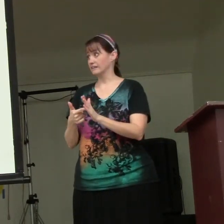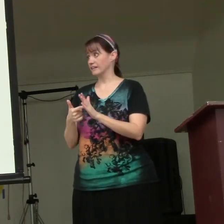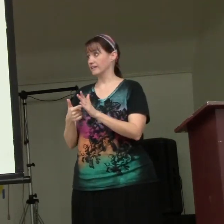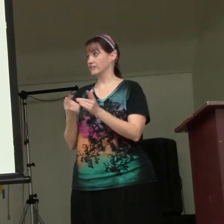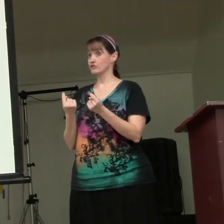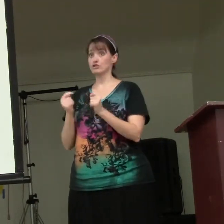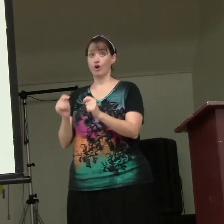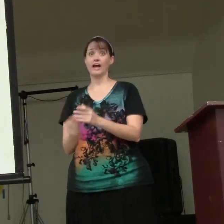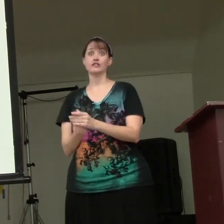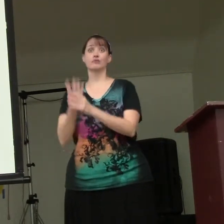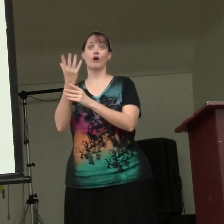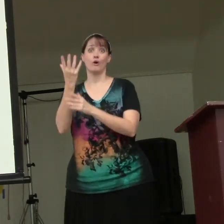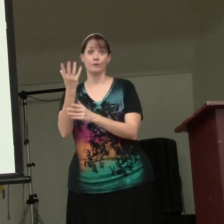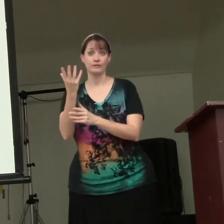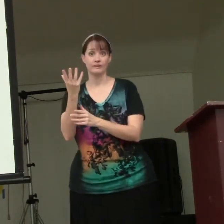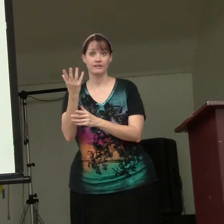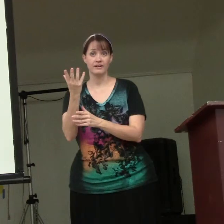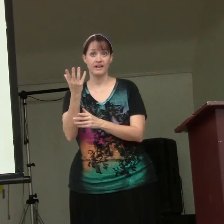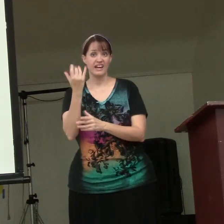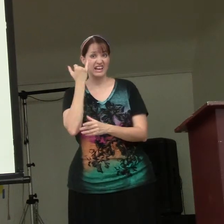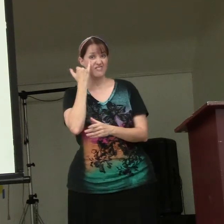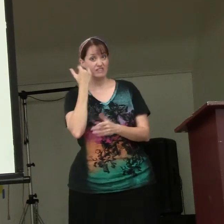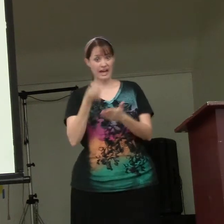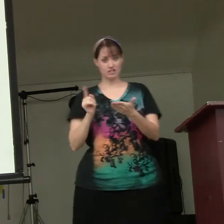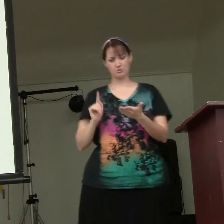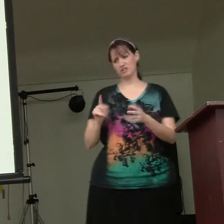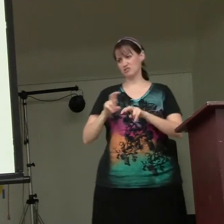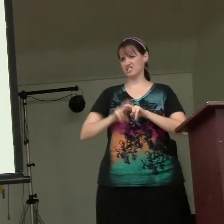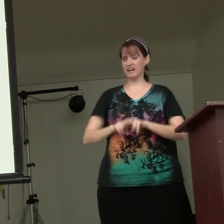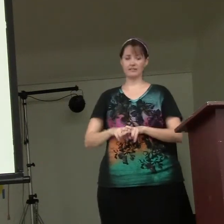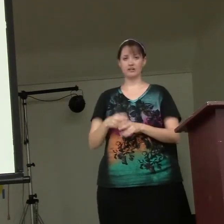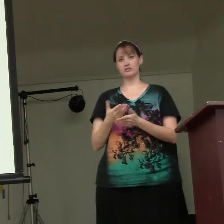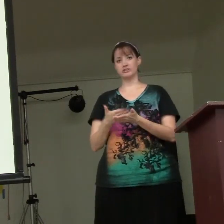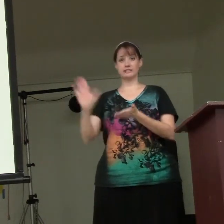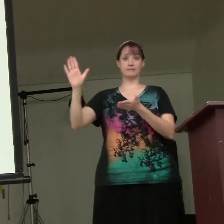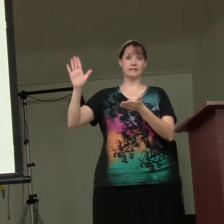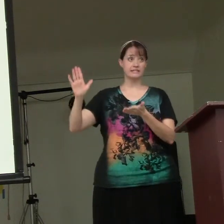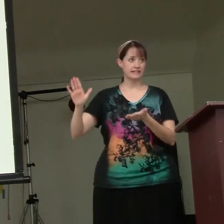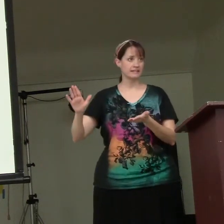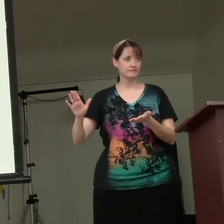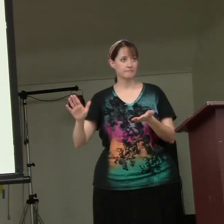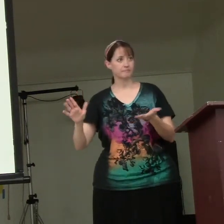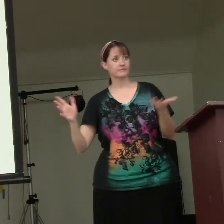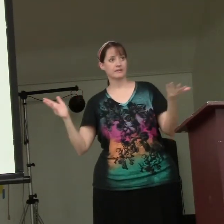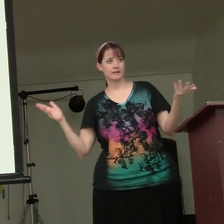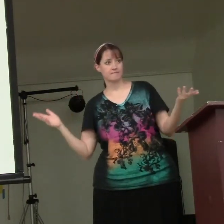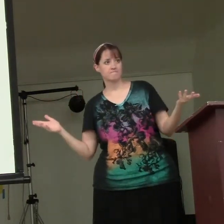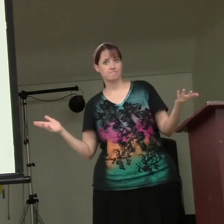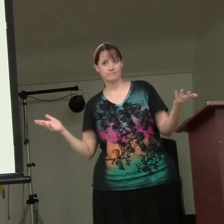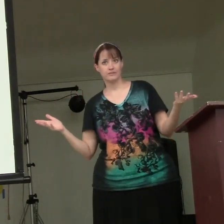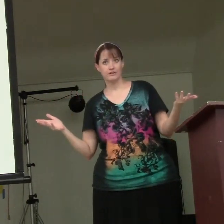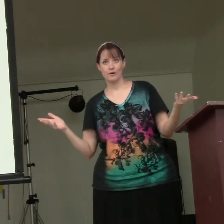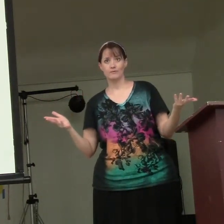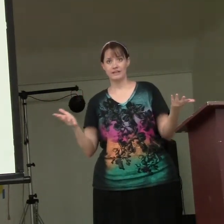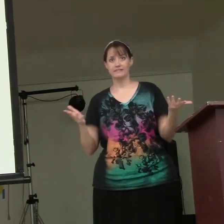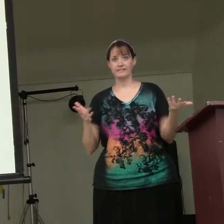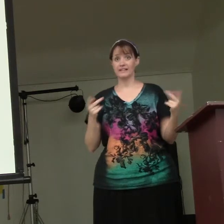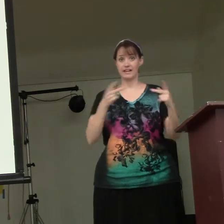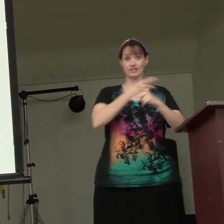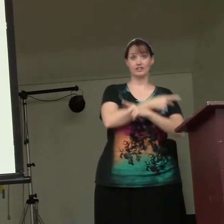that at least you're trying to grow. If last week you just sat there and you just dismissed it, you know, then that's actually